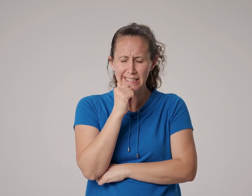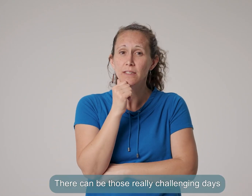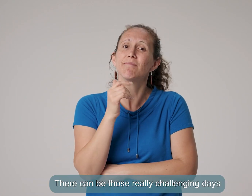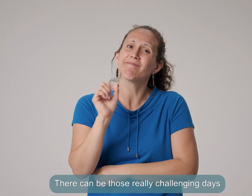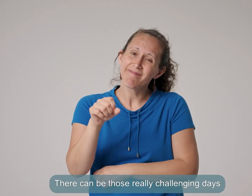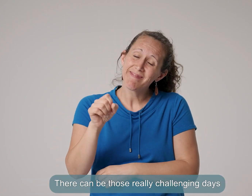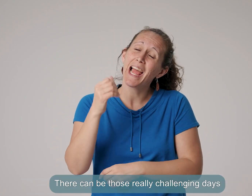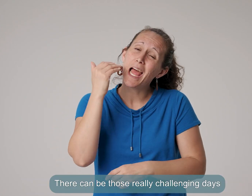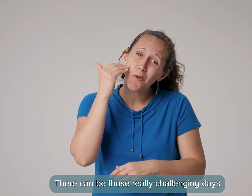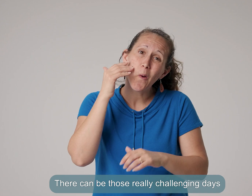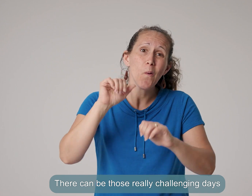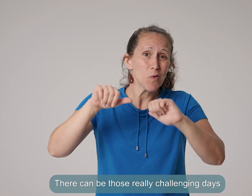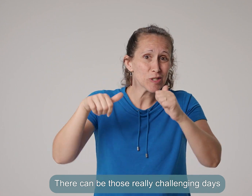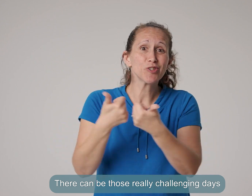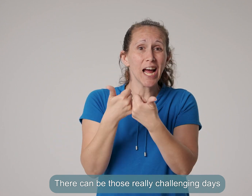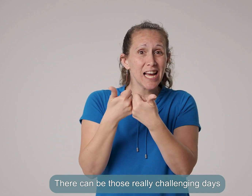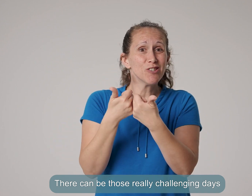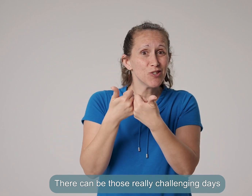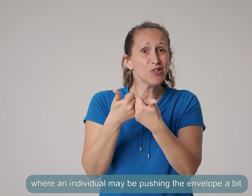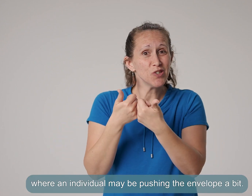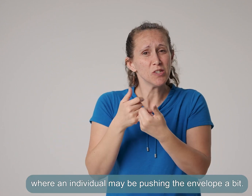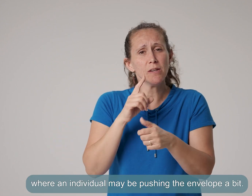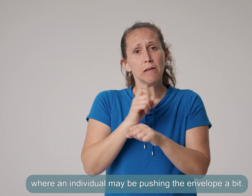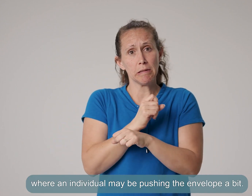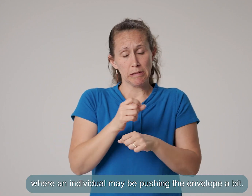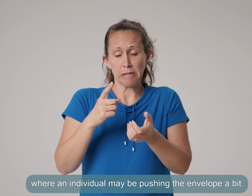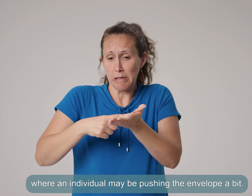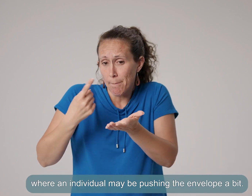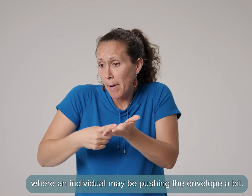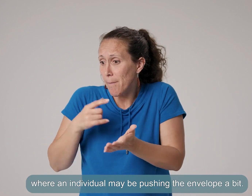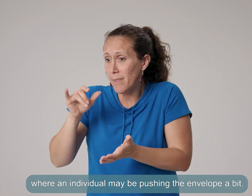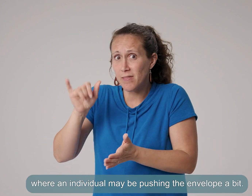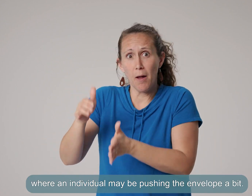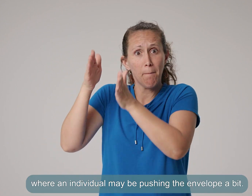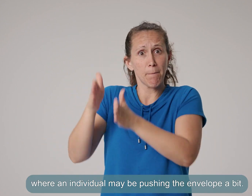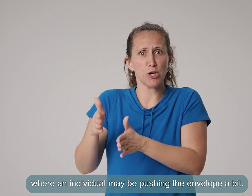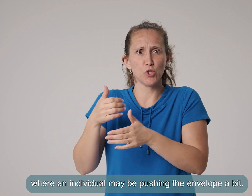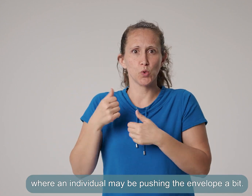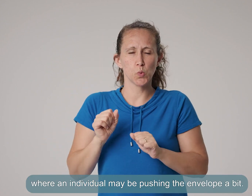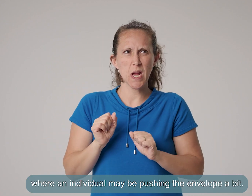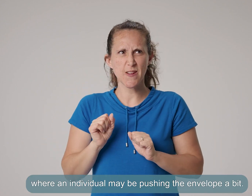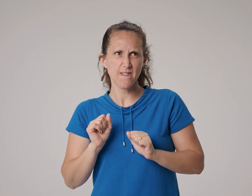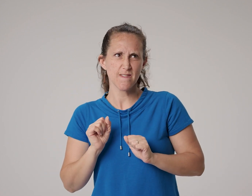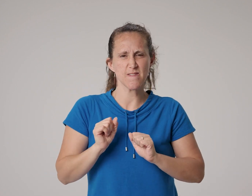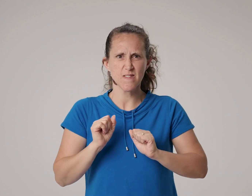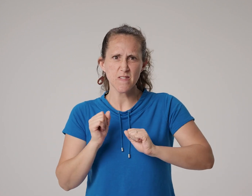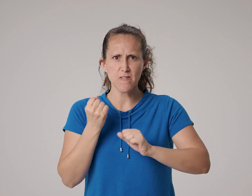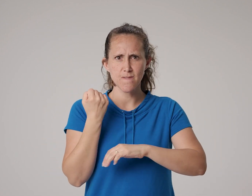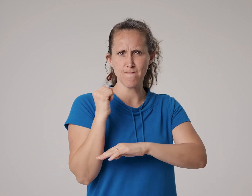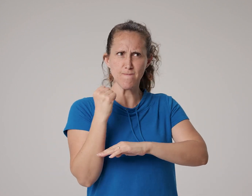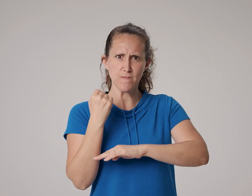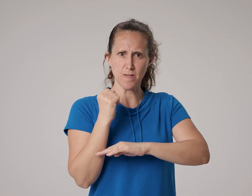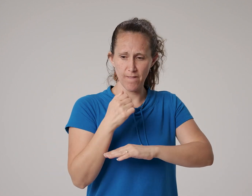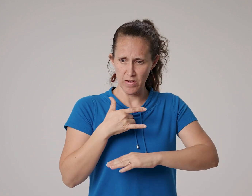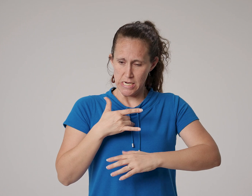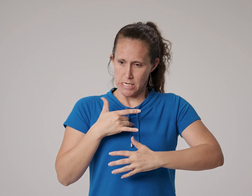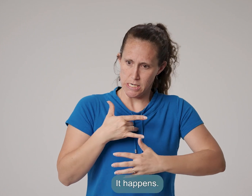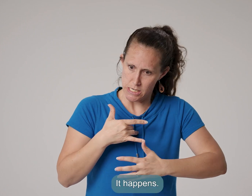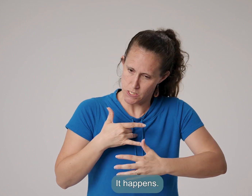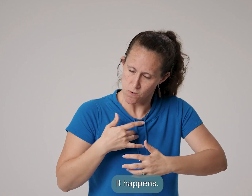There can be those really challenging days where an individual may be pushing the envelope a bit. It